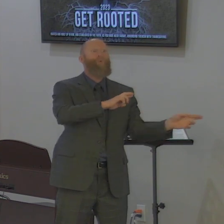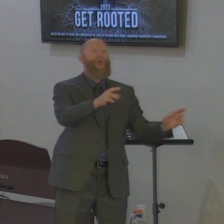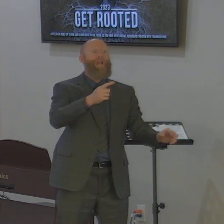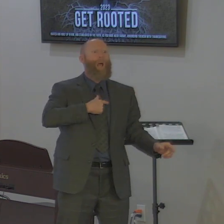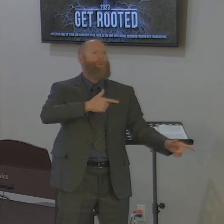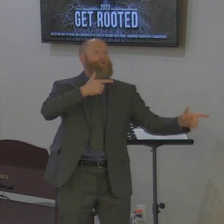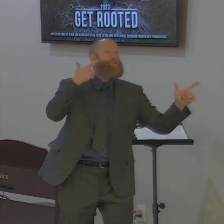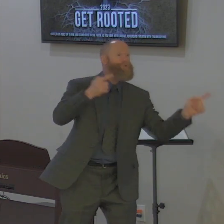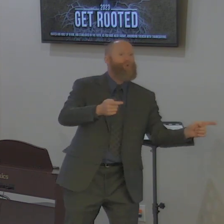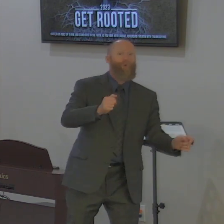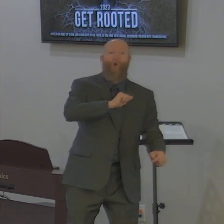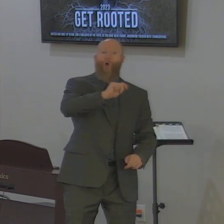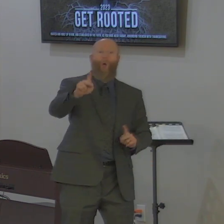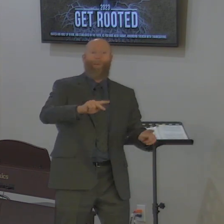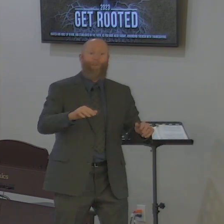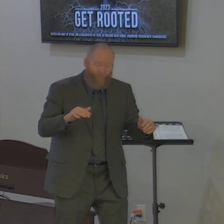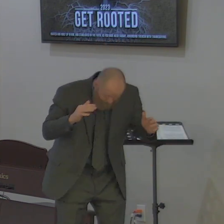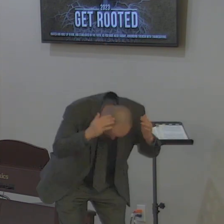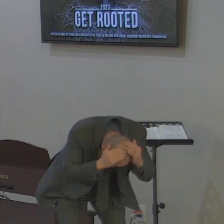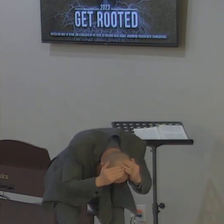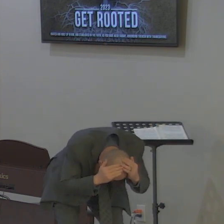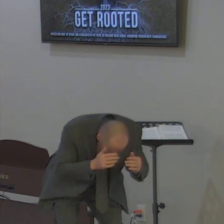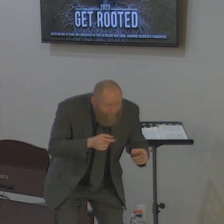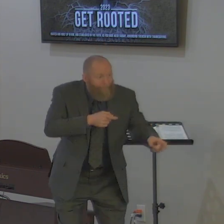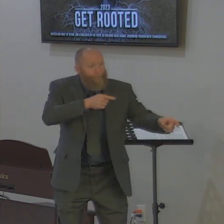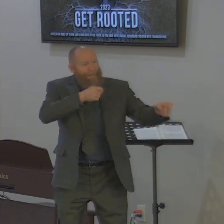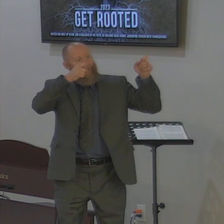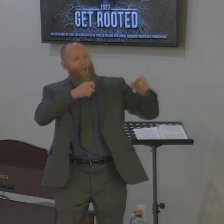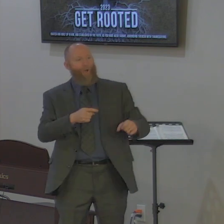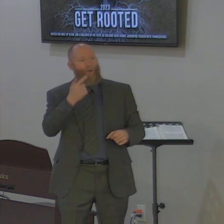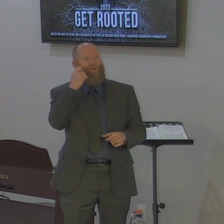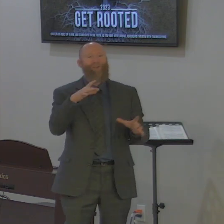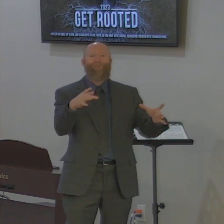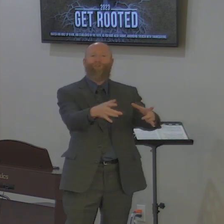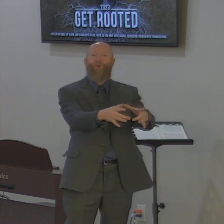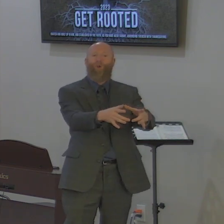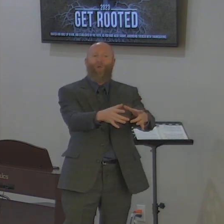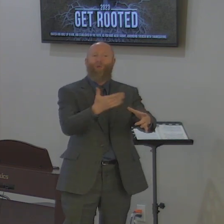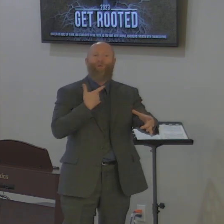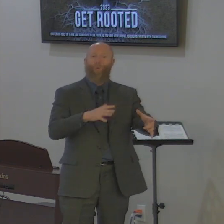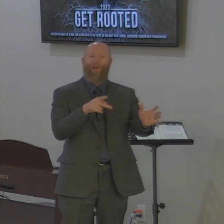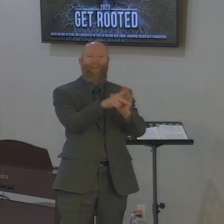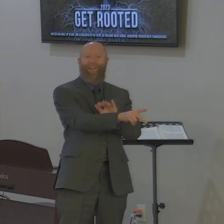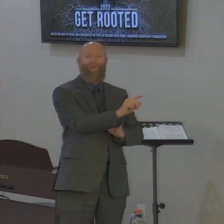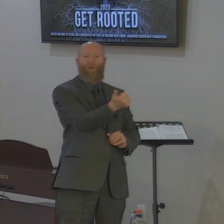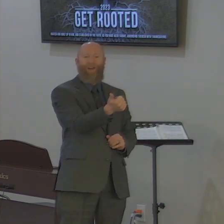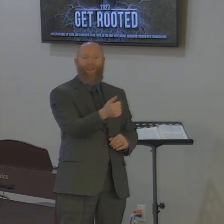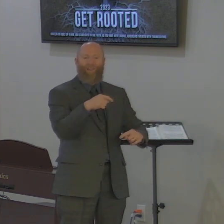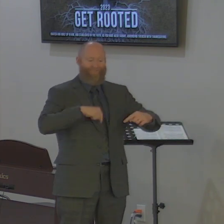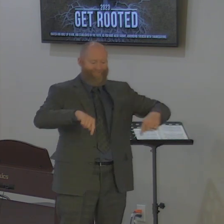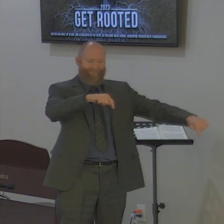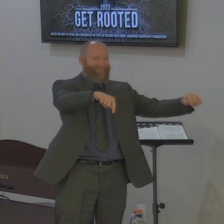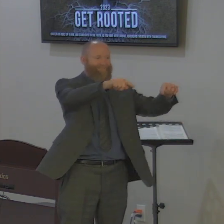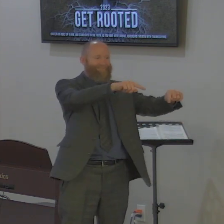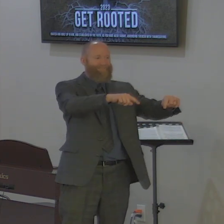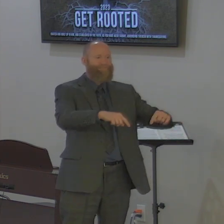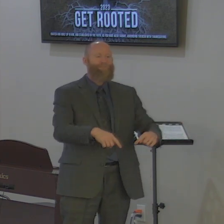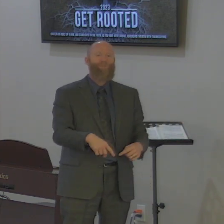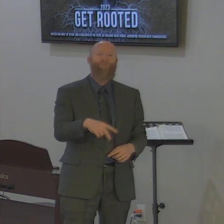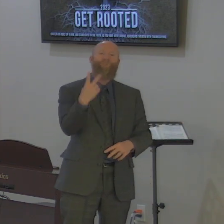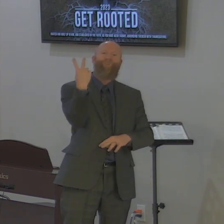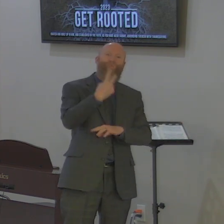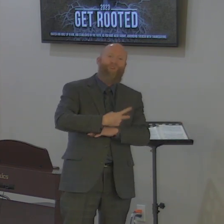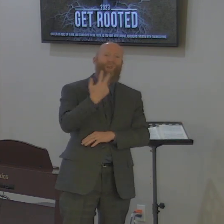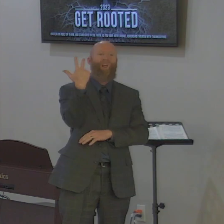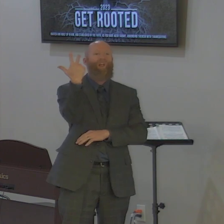So we did this 2 or 3 days, and it was 2 days, and nobody got anything. A third day, we woke up and we